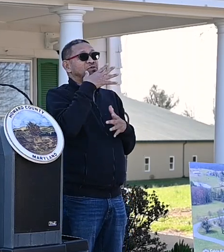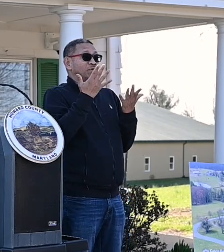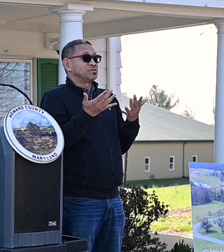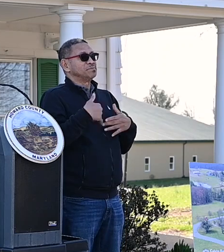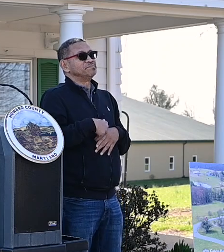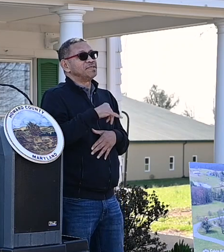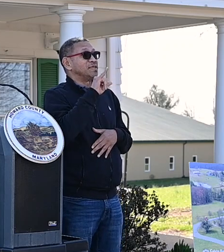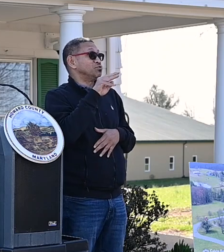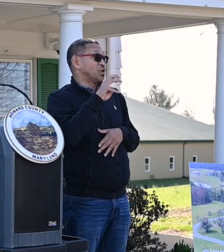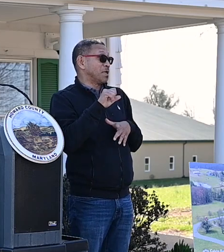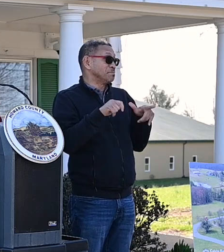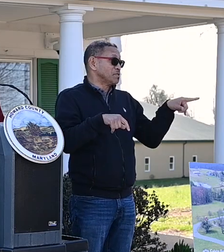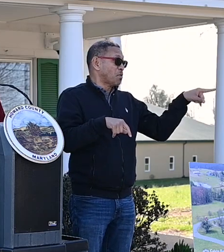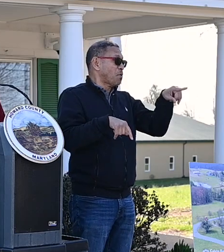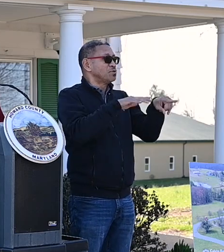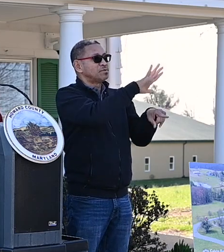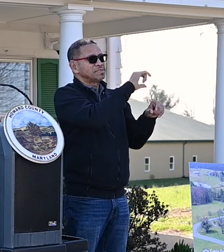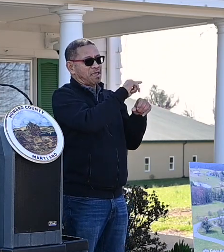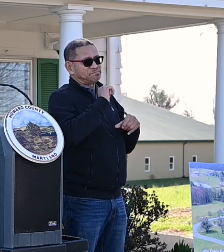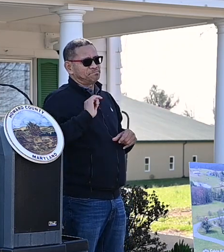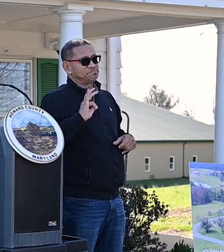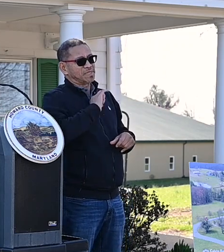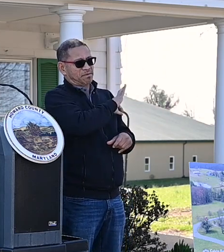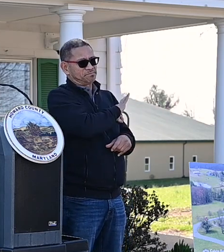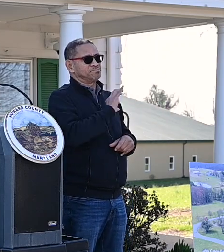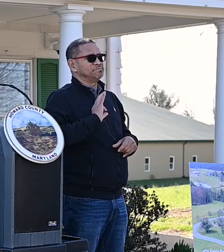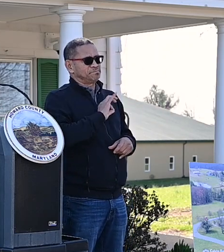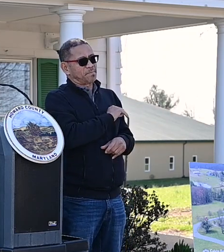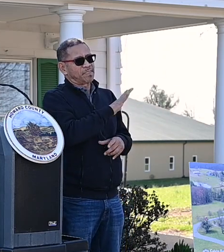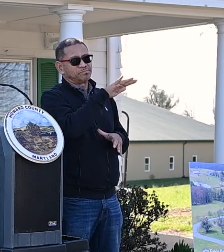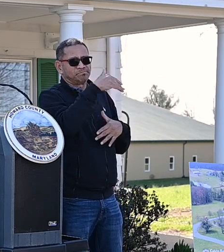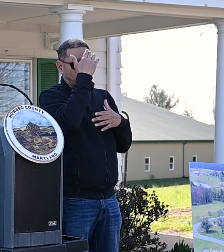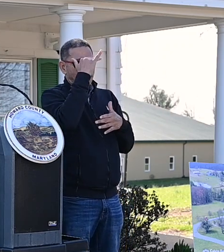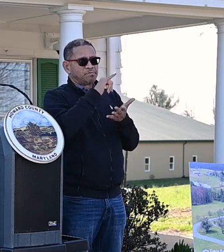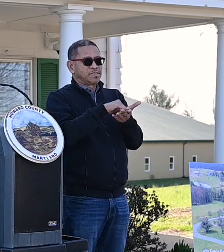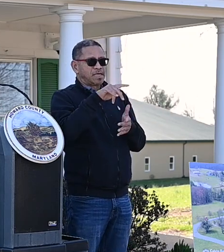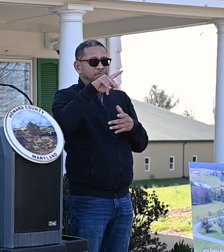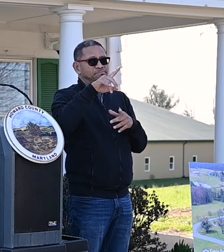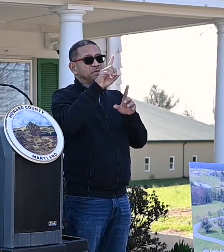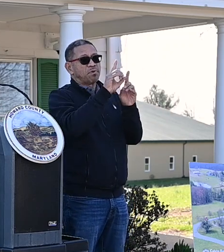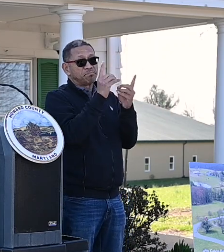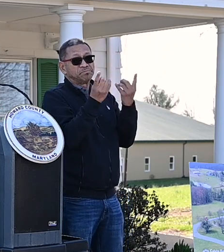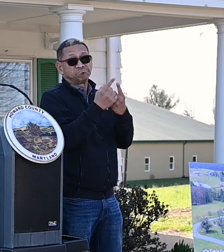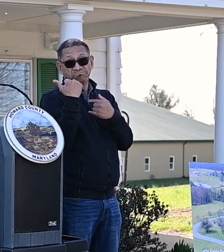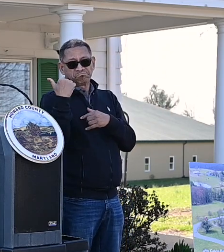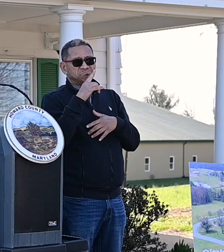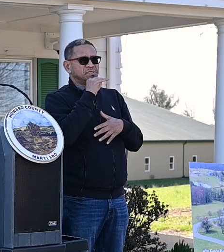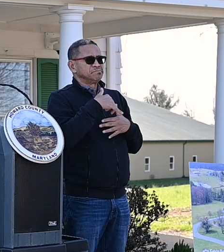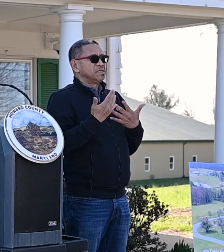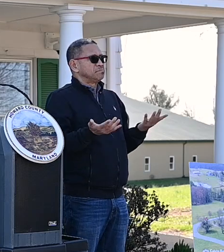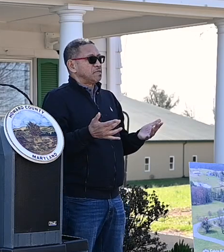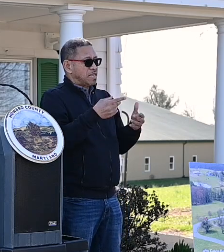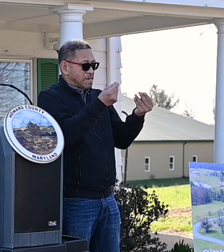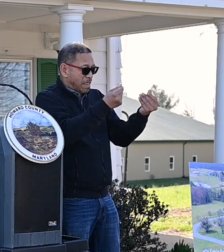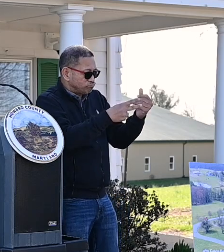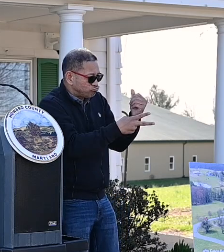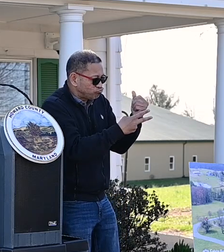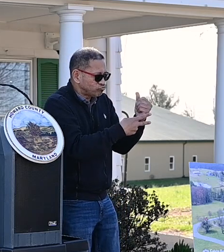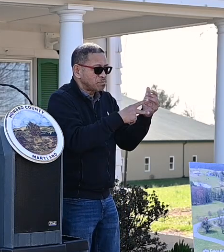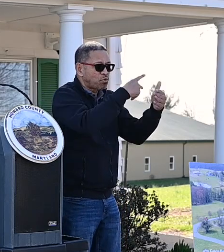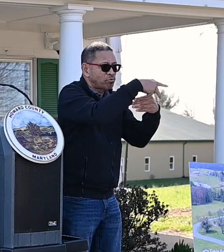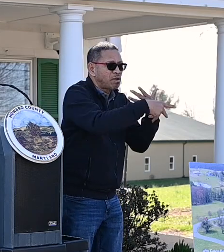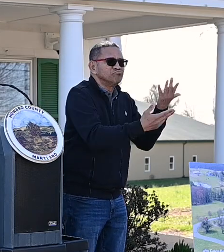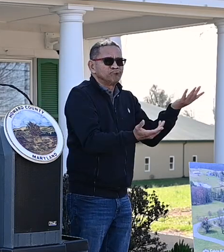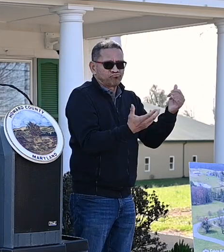course, and James Zoller and all of his staff. As you may know, the Department of Planning and Zoning administers the Agricultural Land Preservation